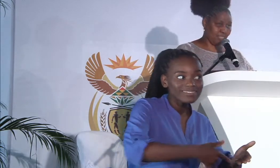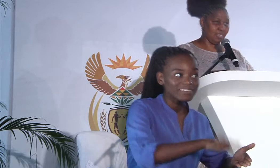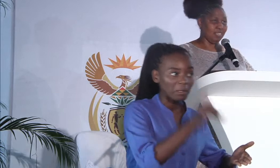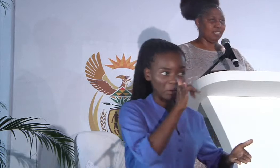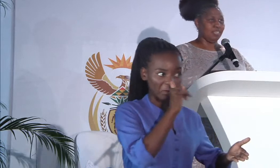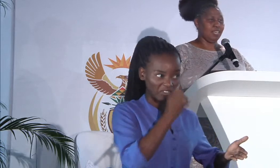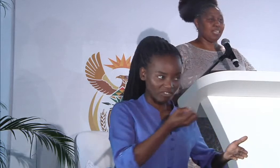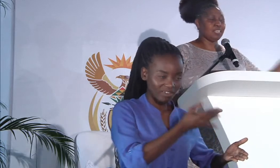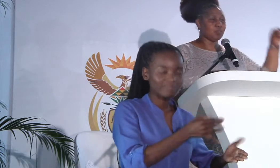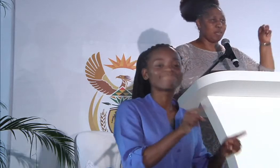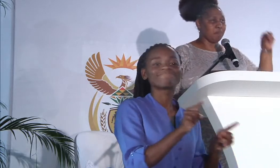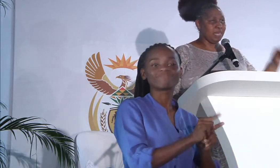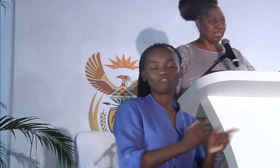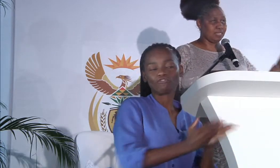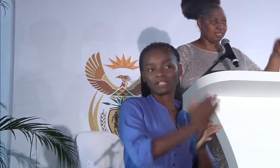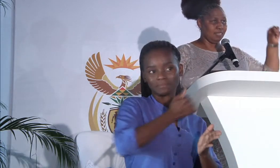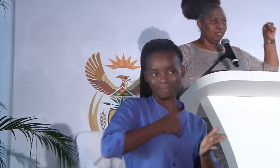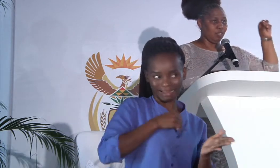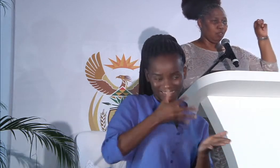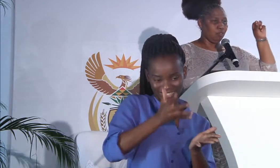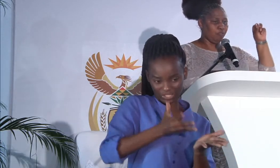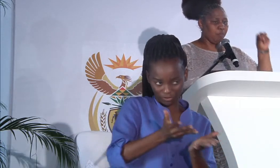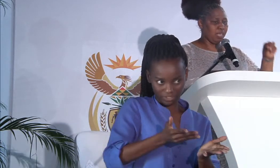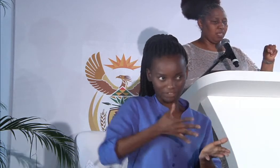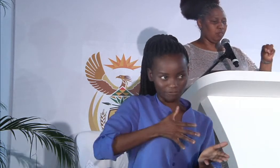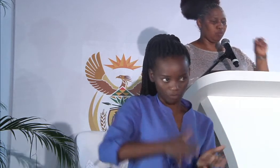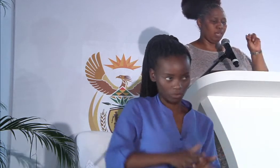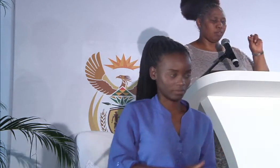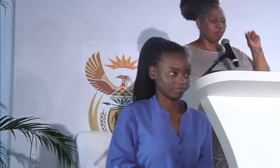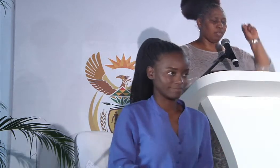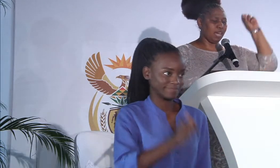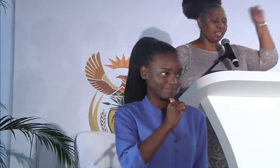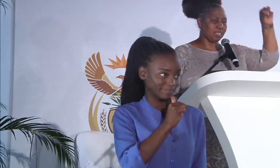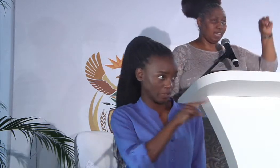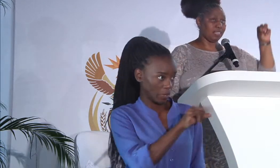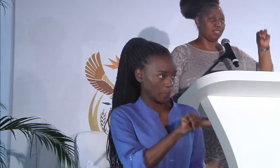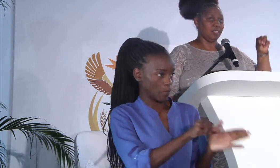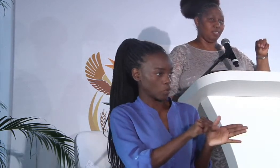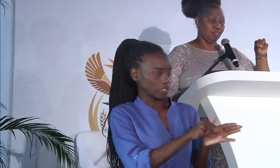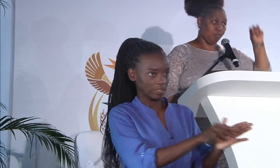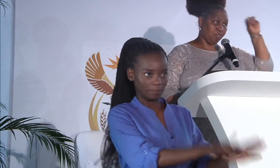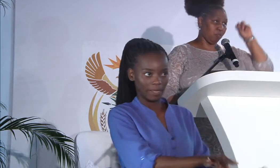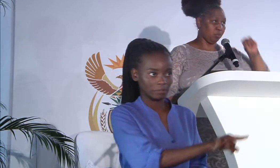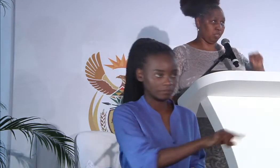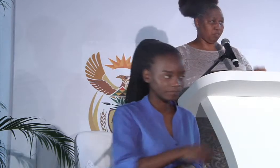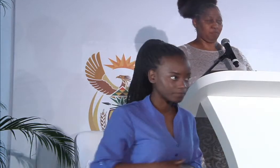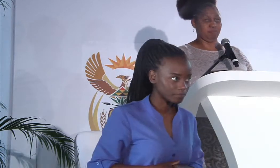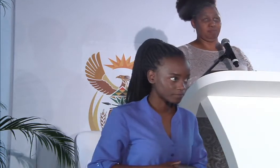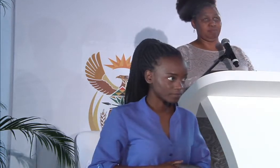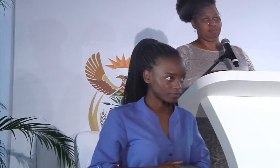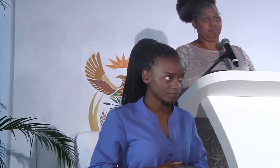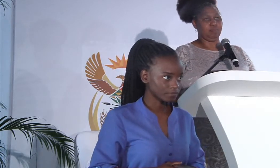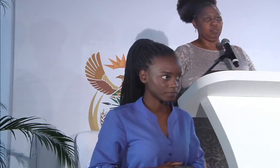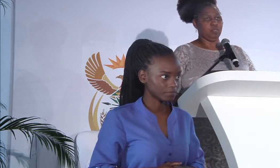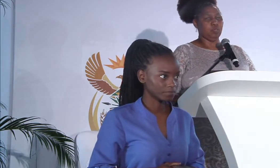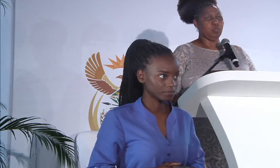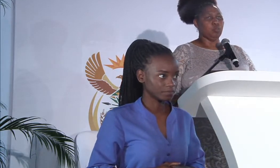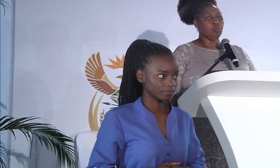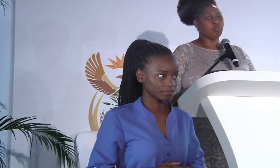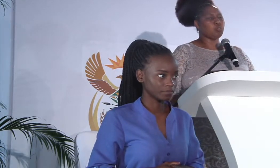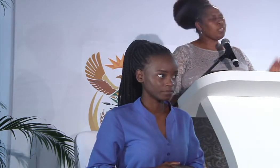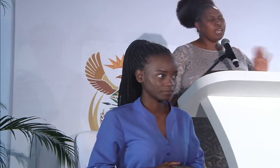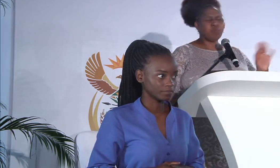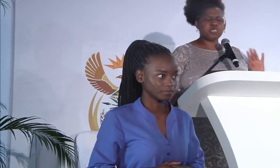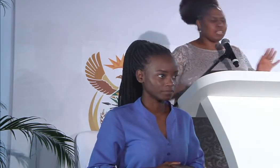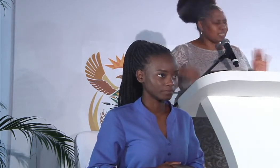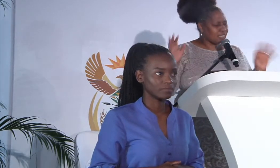service. And that is what matters for me to get on the other side of the ocean. So